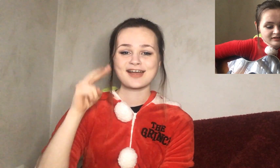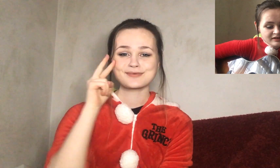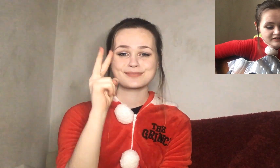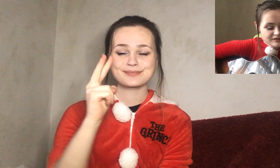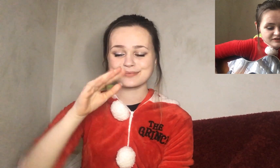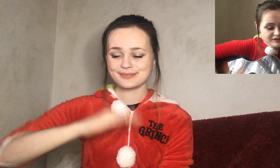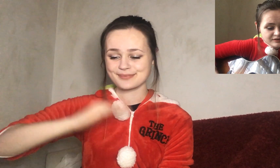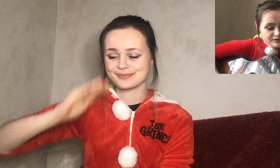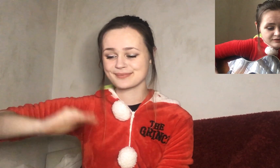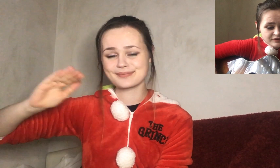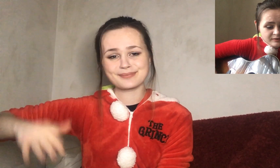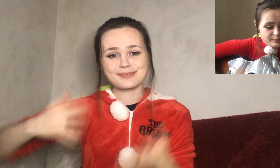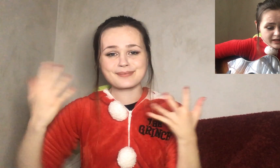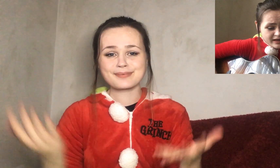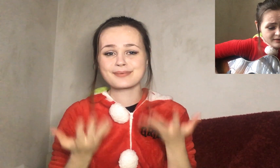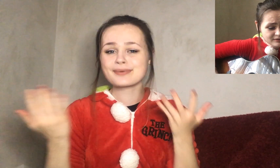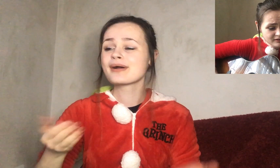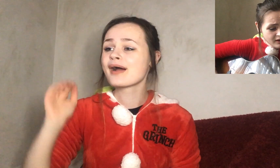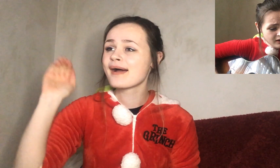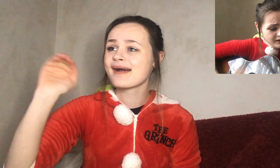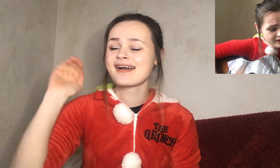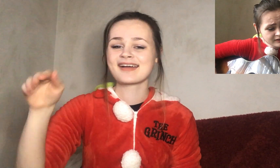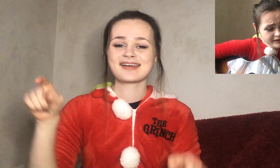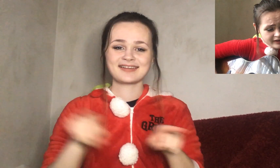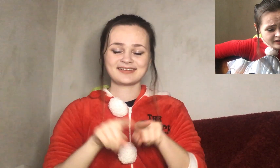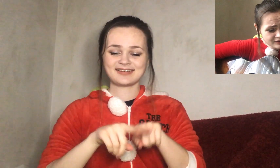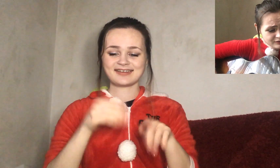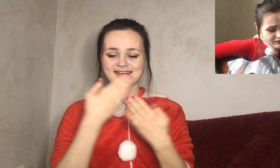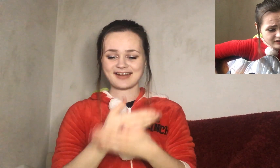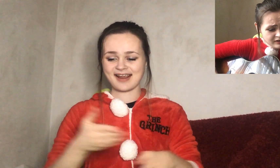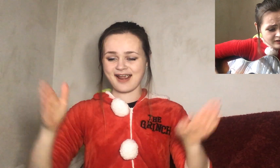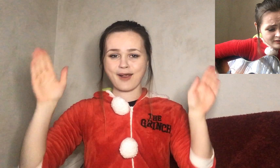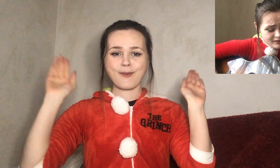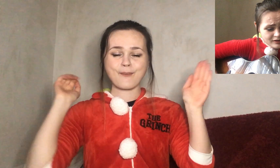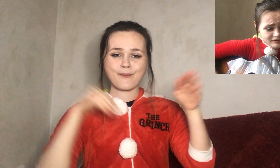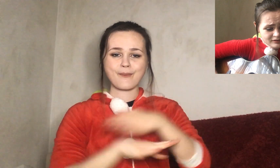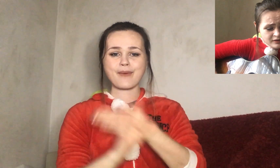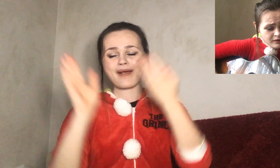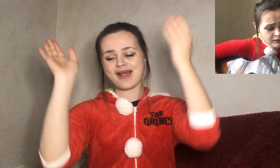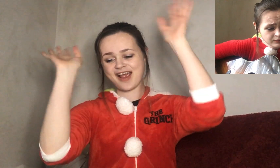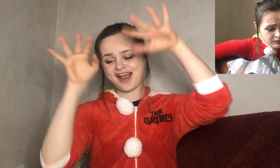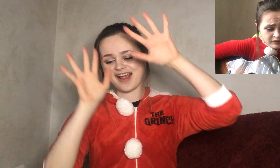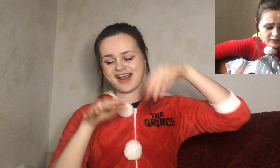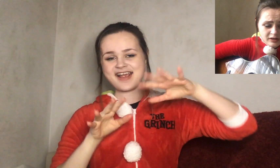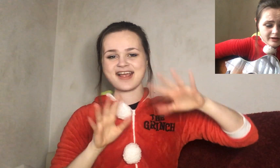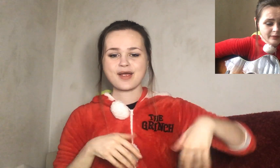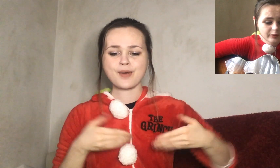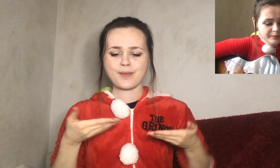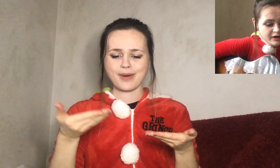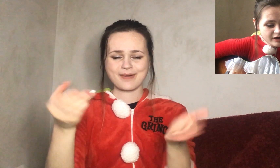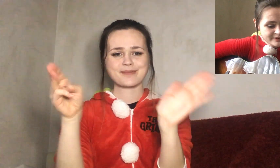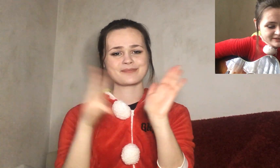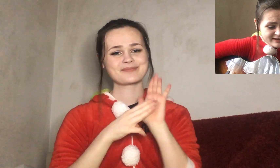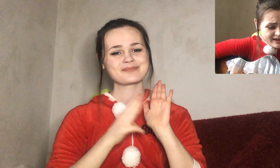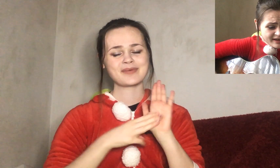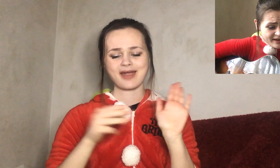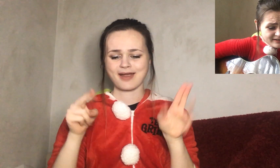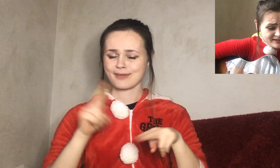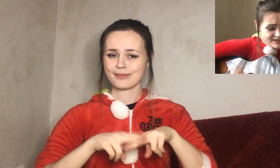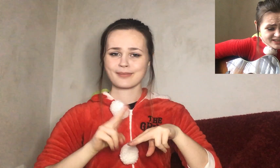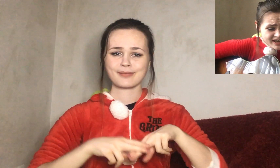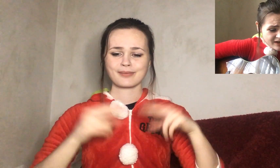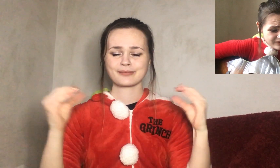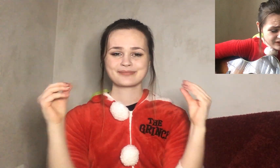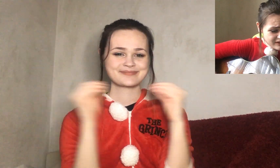I see the children play outside like angels in the snow, while Mom and